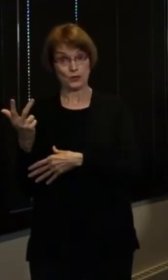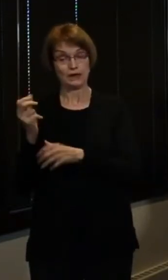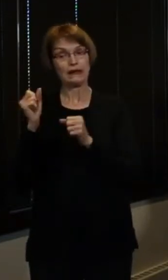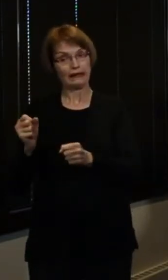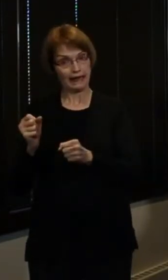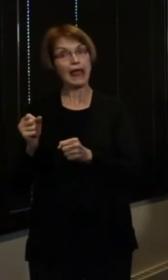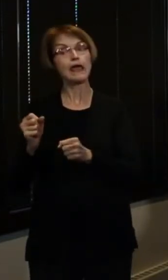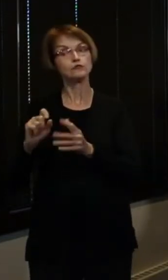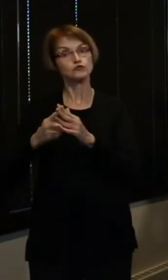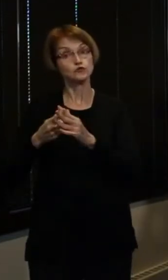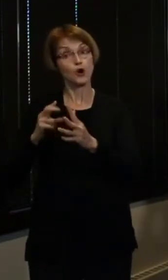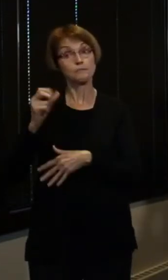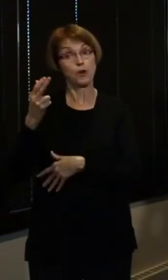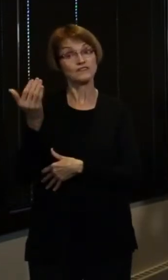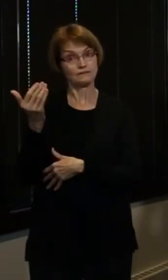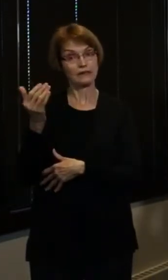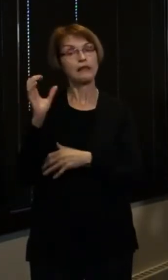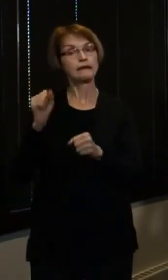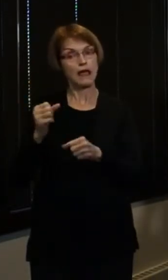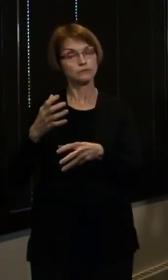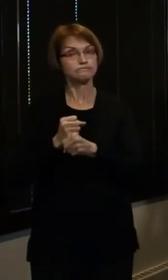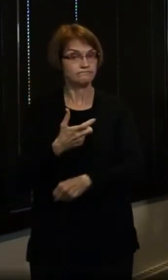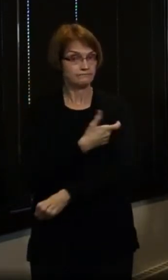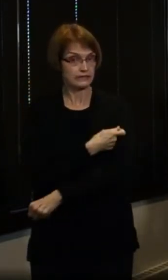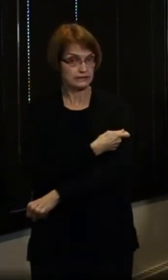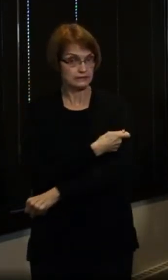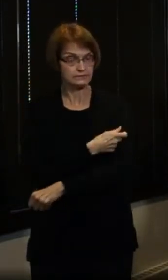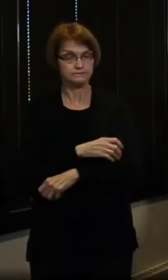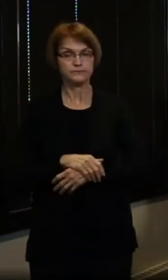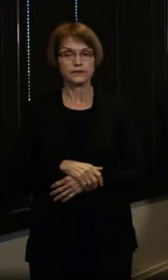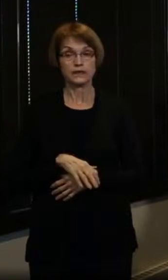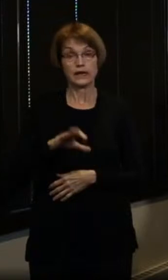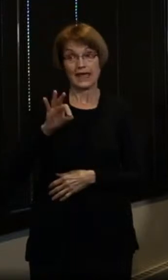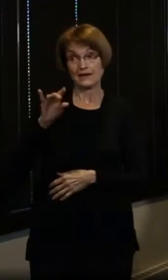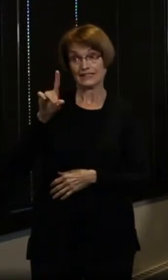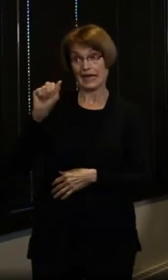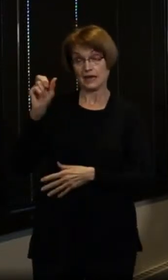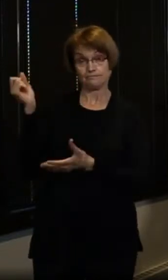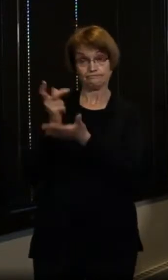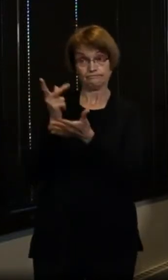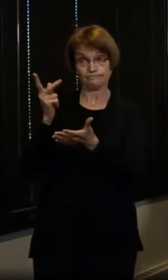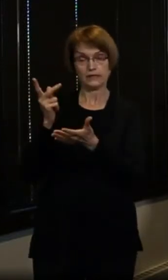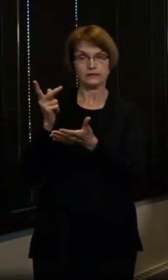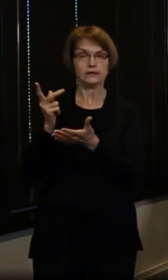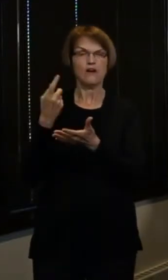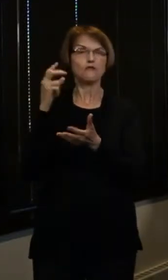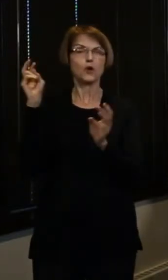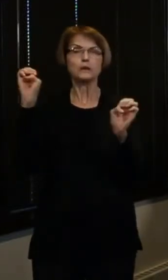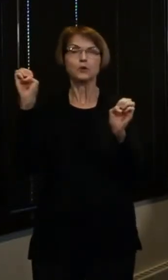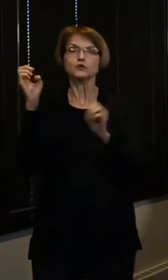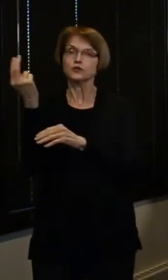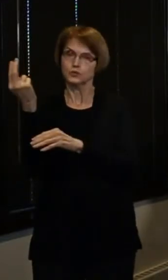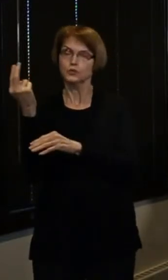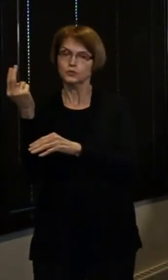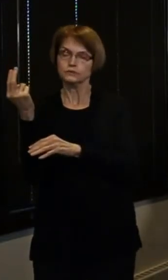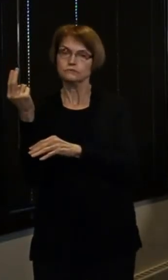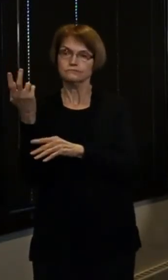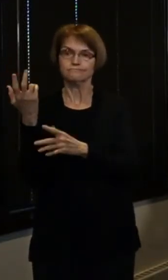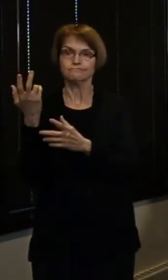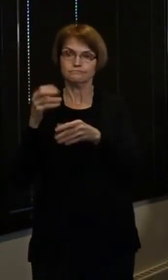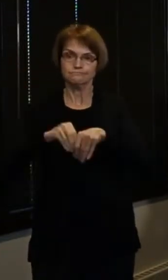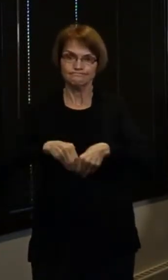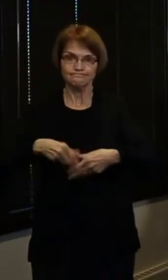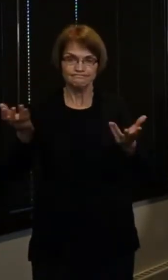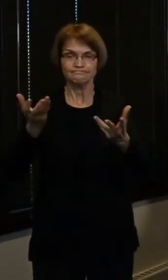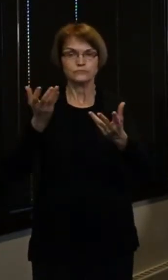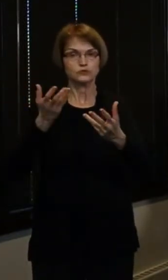vaccines starting on March 15th. Now again, that FDA authorization is an emergency use authorization for